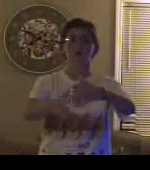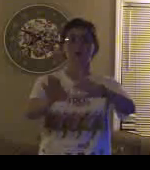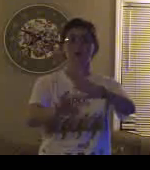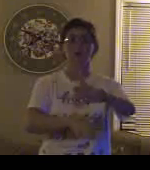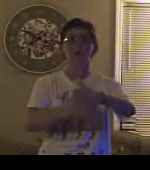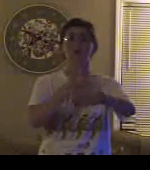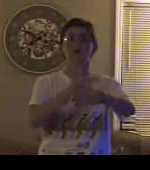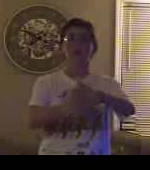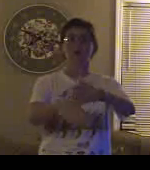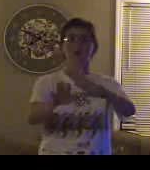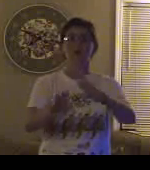singing.